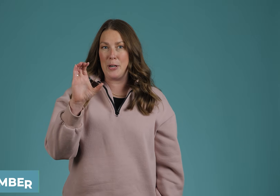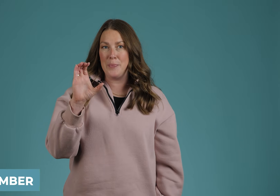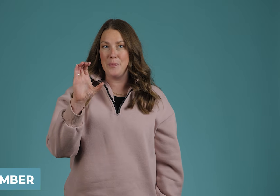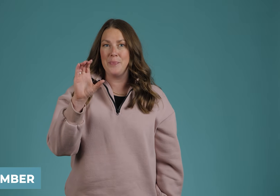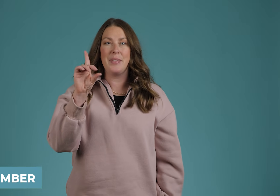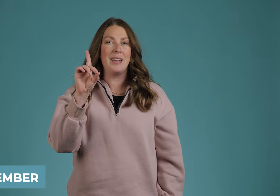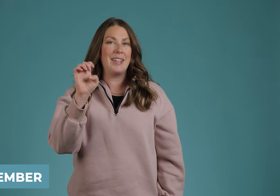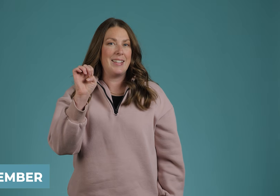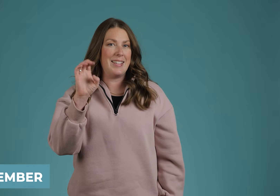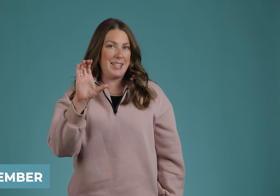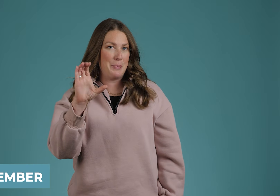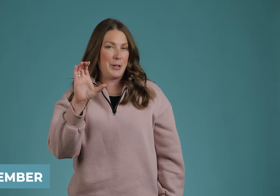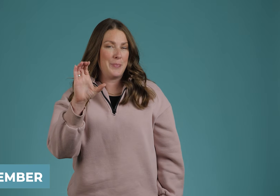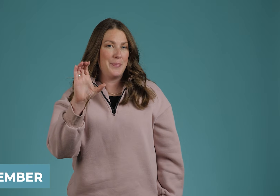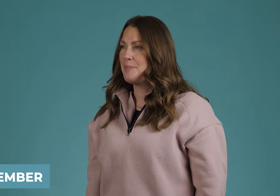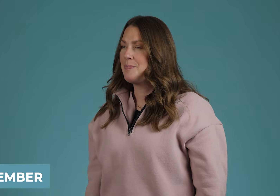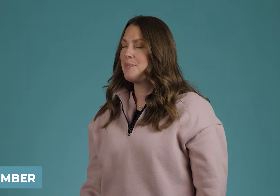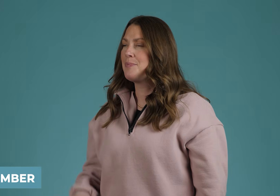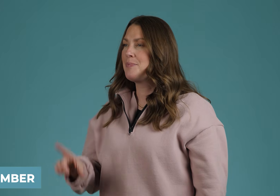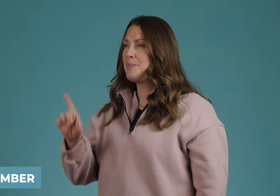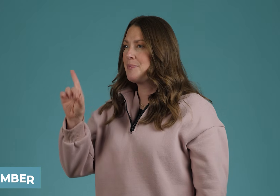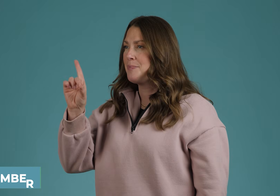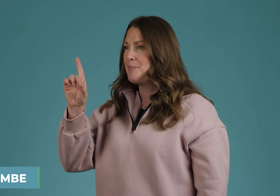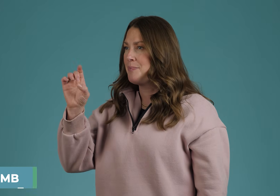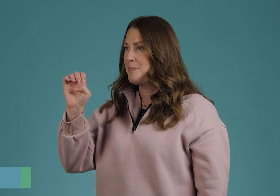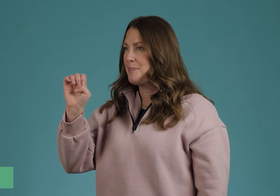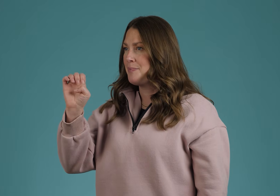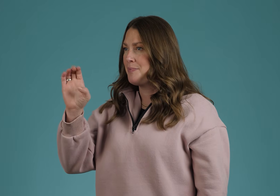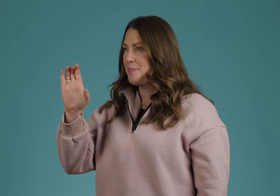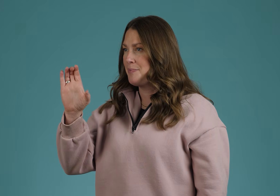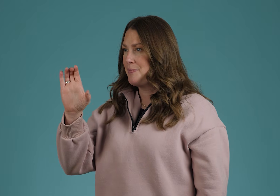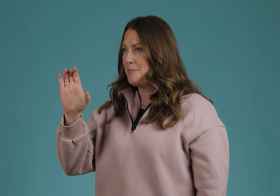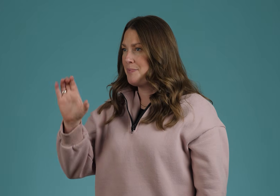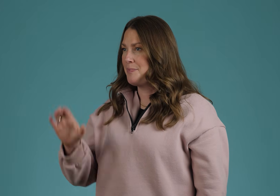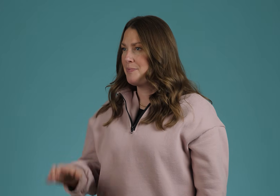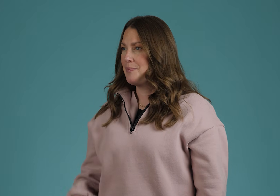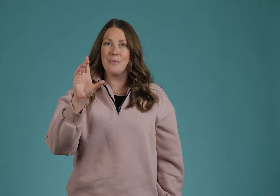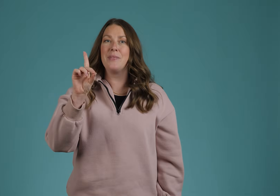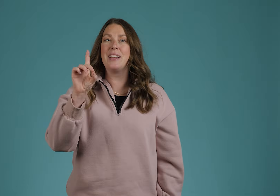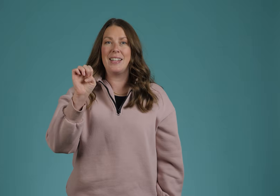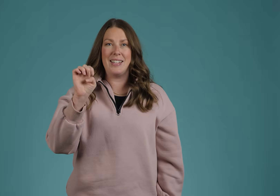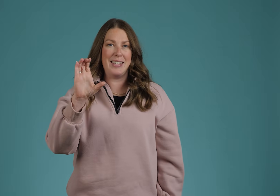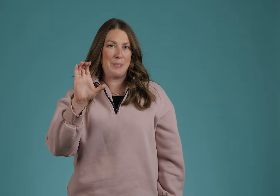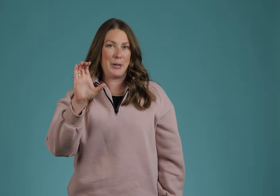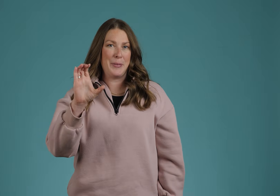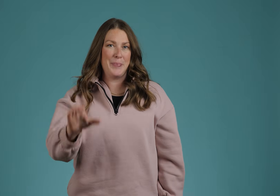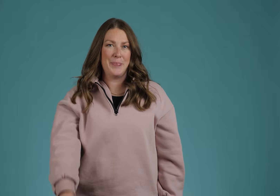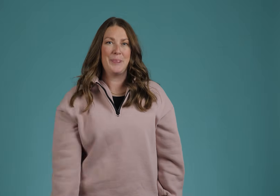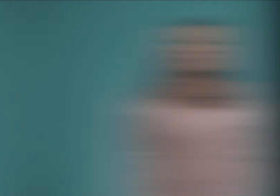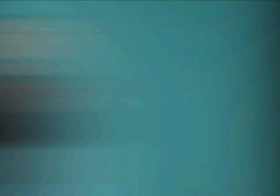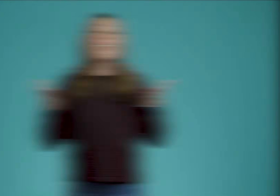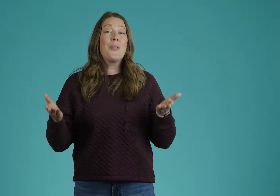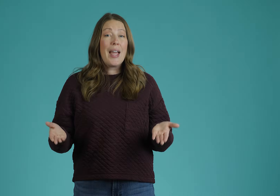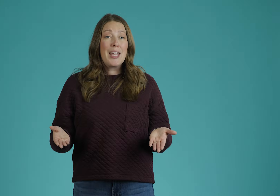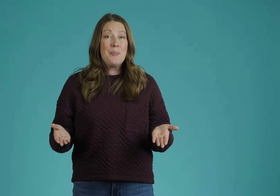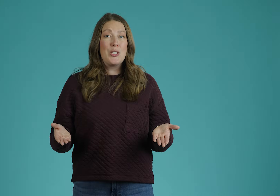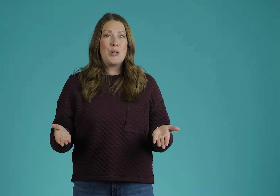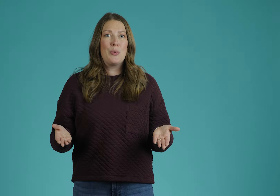December. December. It's abbreviated D-E-C. December. Now, like I mentioned